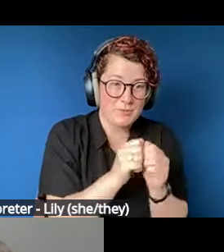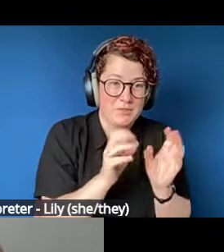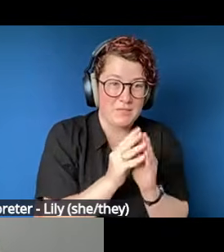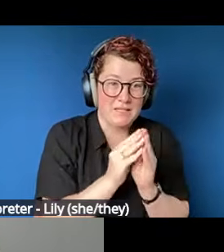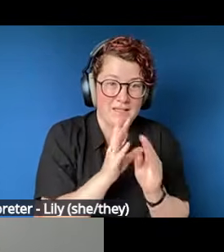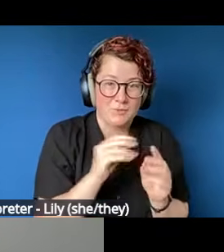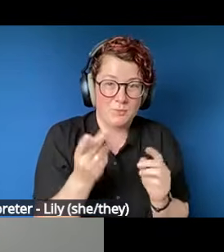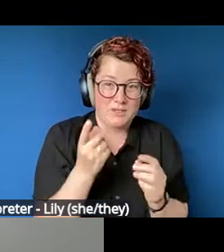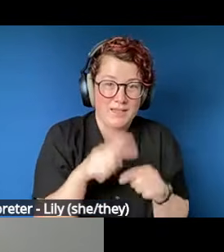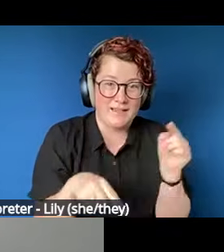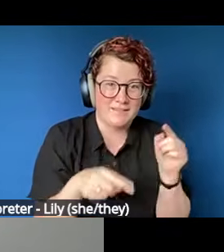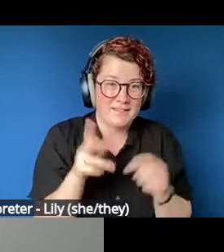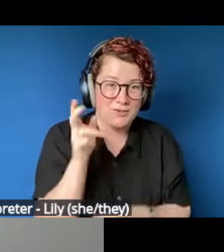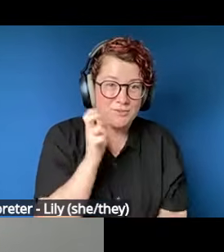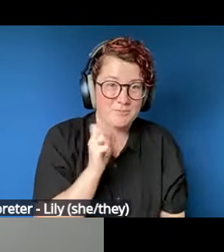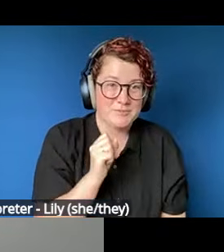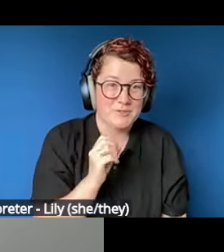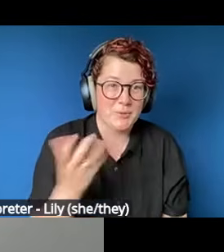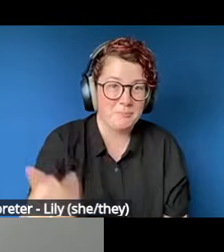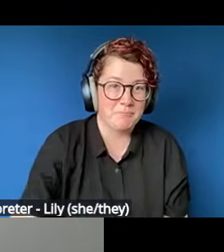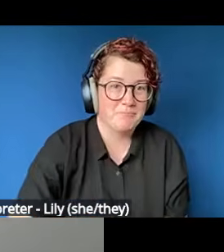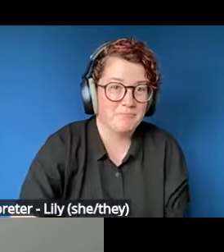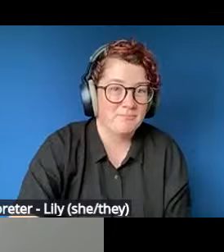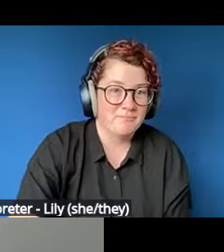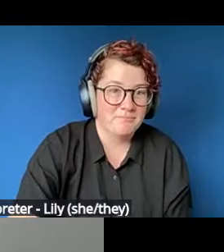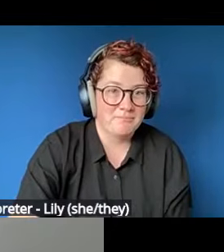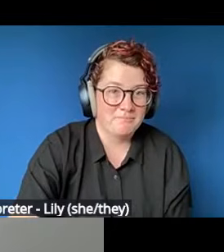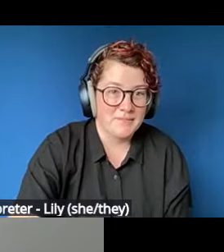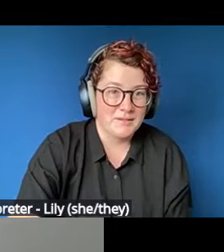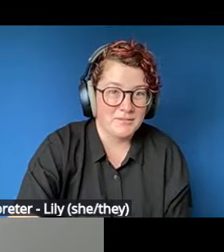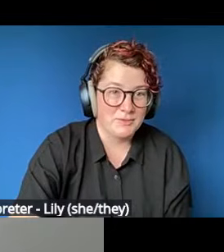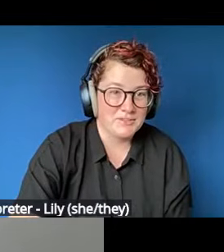hands, and that is unanimous. Thank you very much.